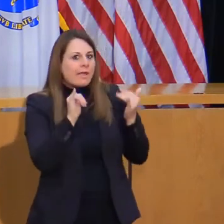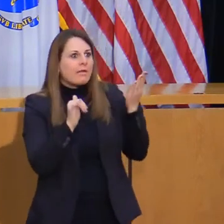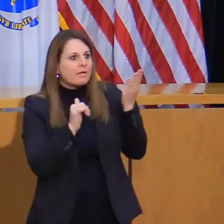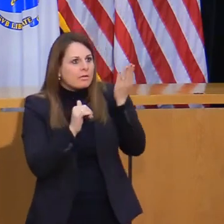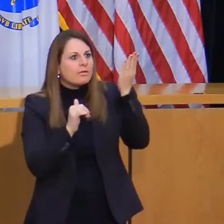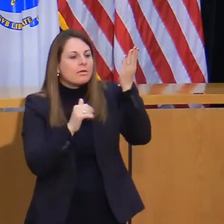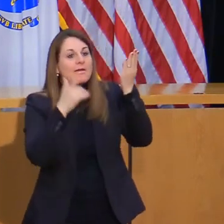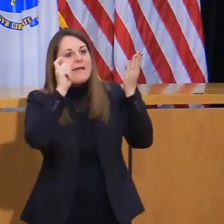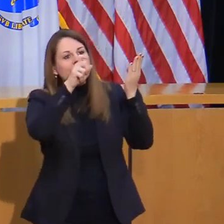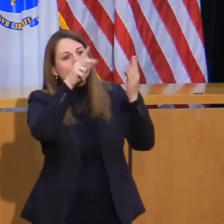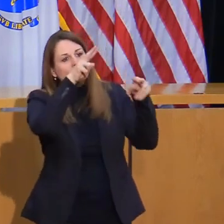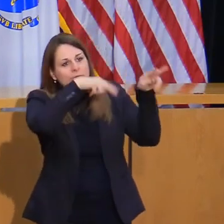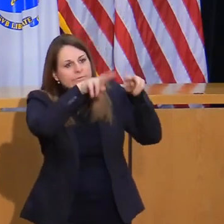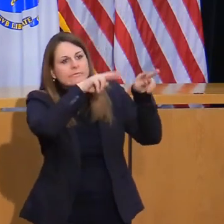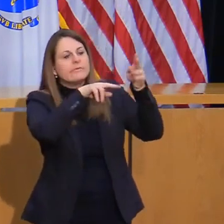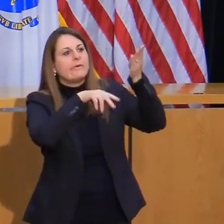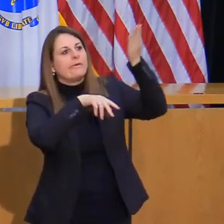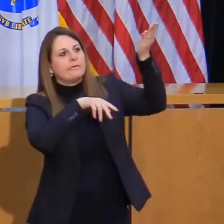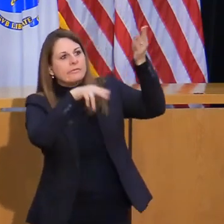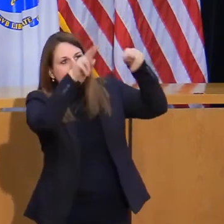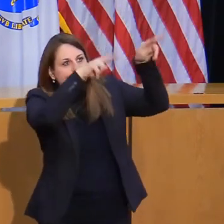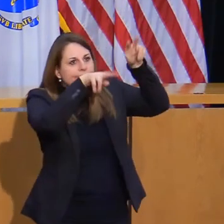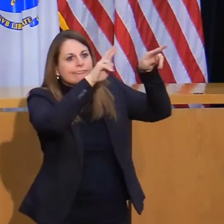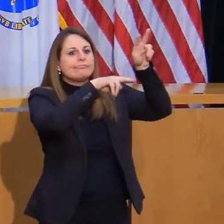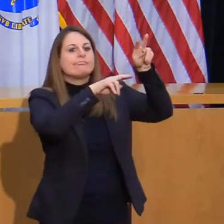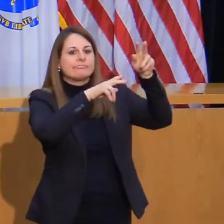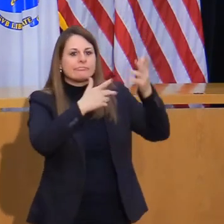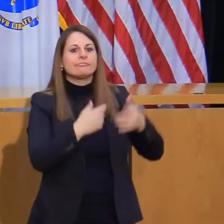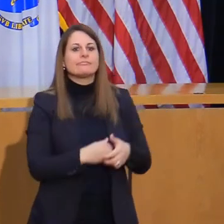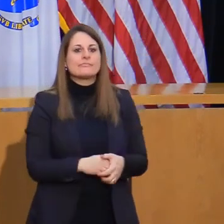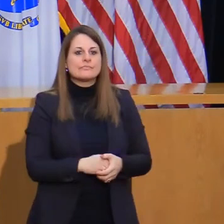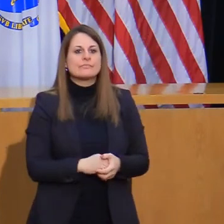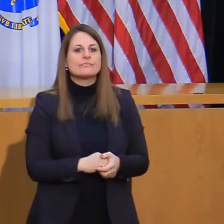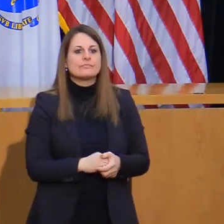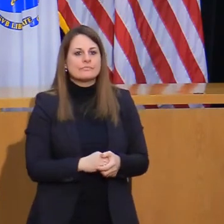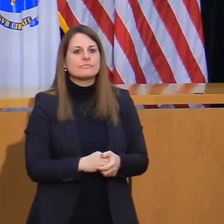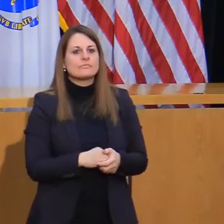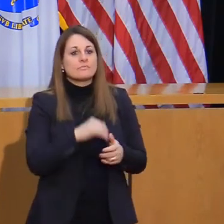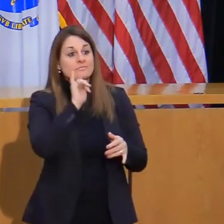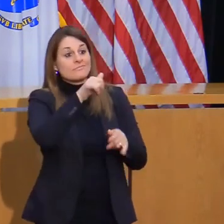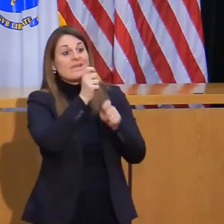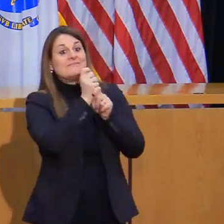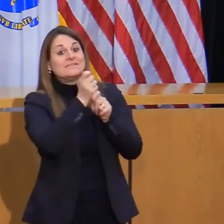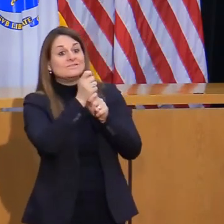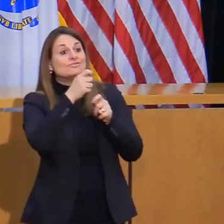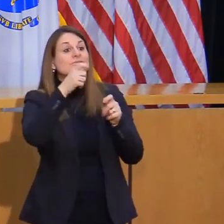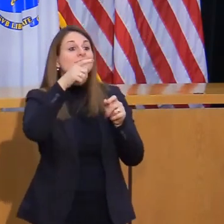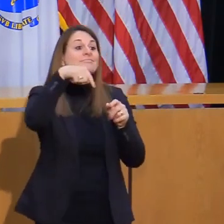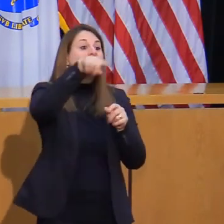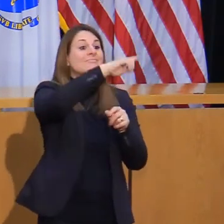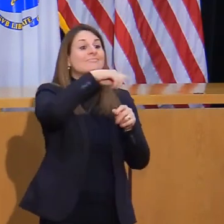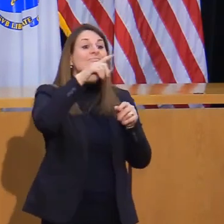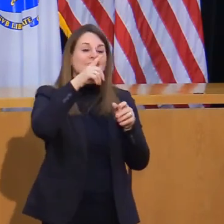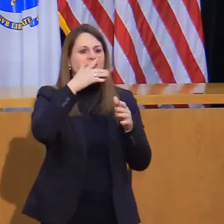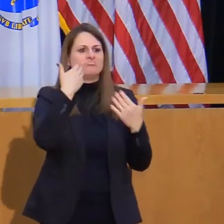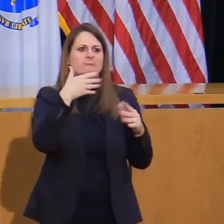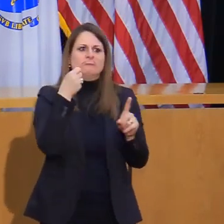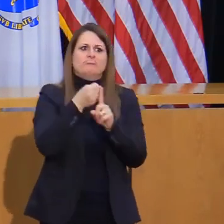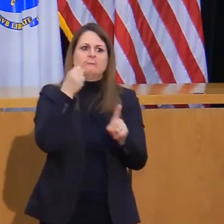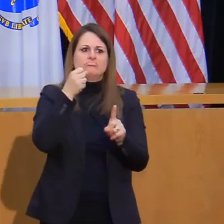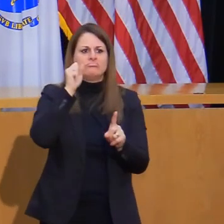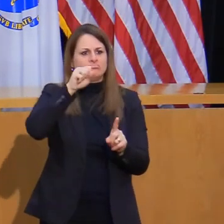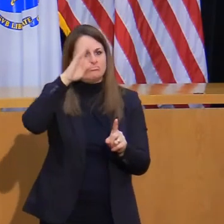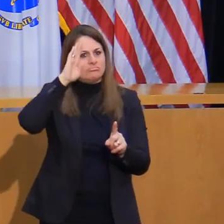still going to be issues associated with the impact that deepwater wind has on the fishing industry, and I do think a lot of the work that was done over the last year or